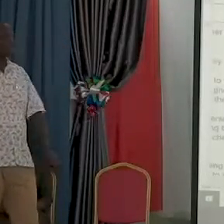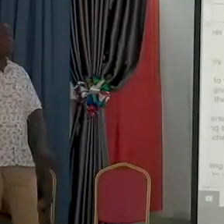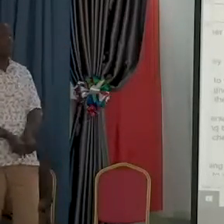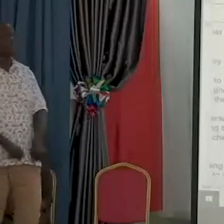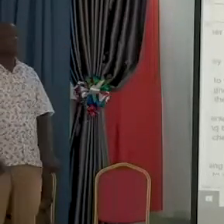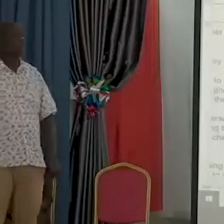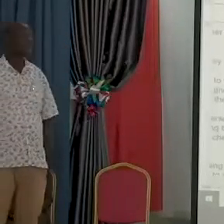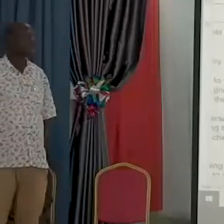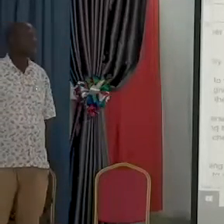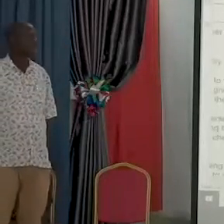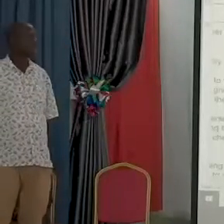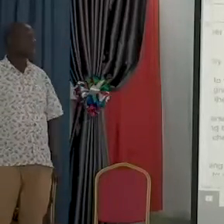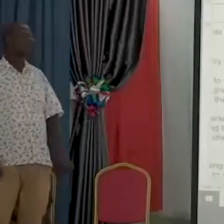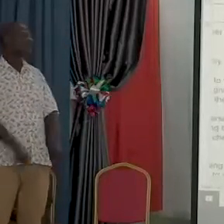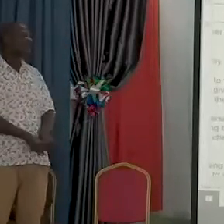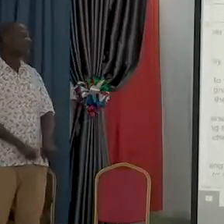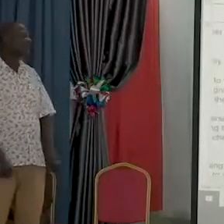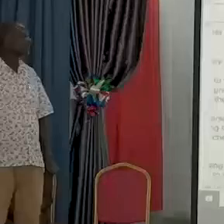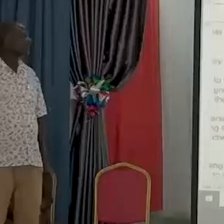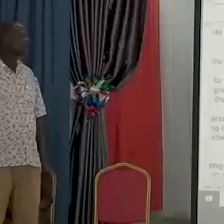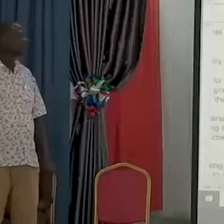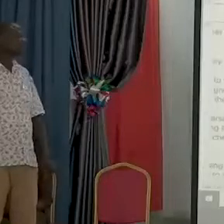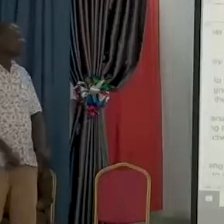sorry. I'm trying.